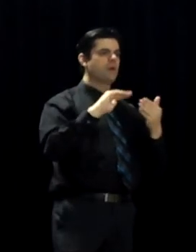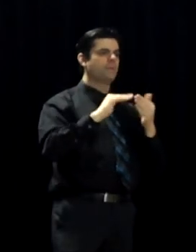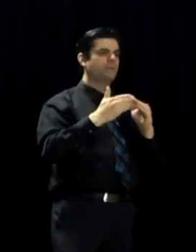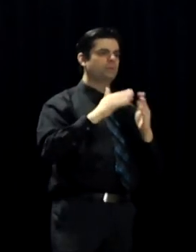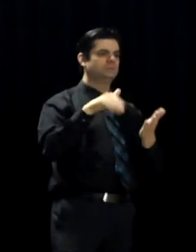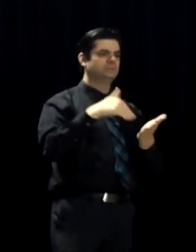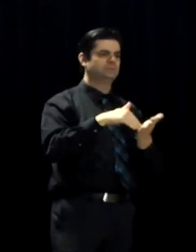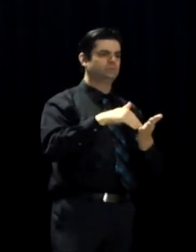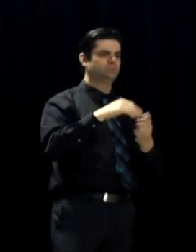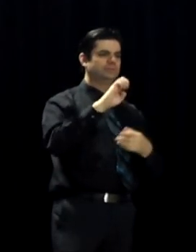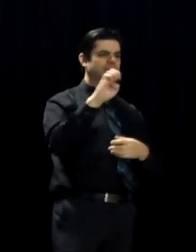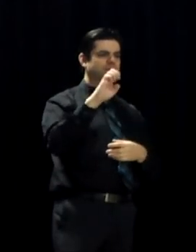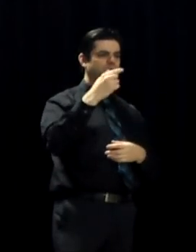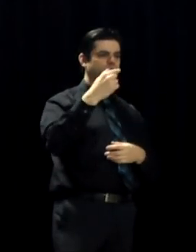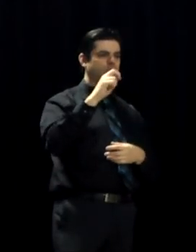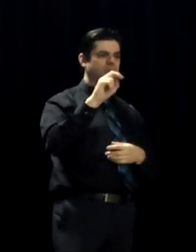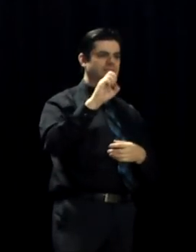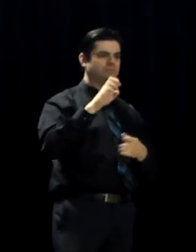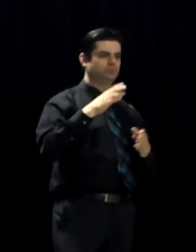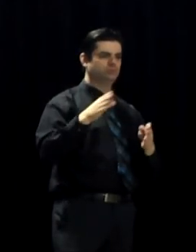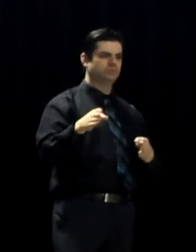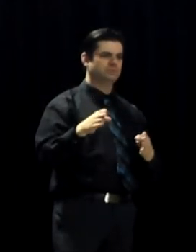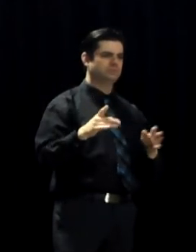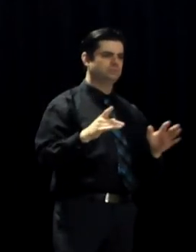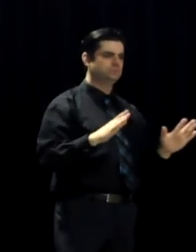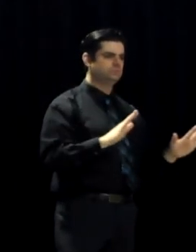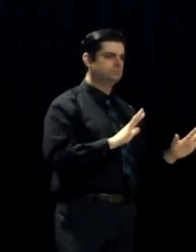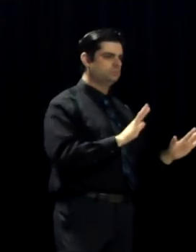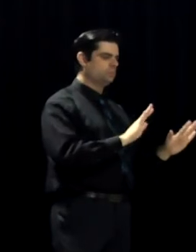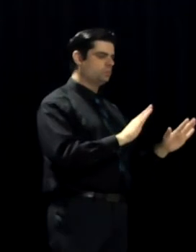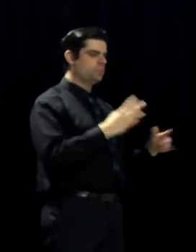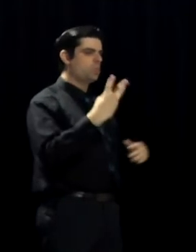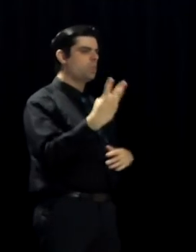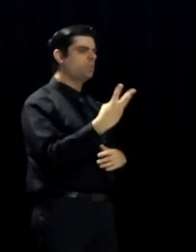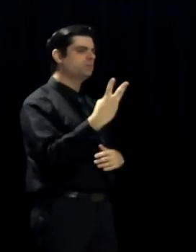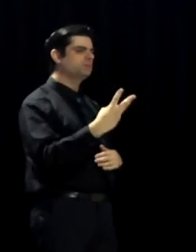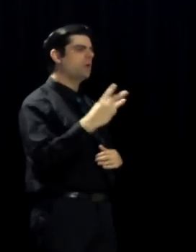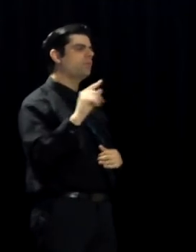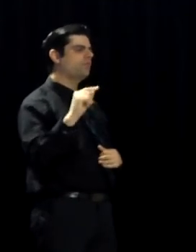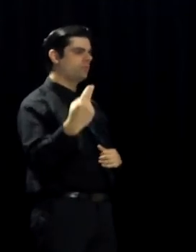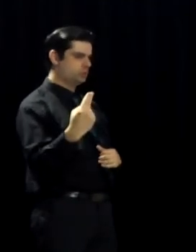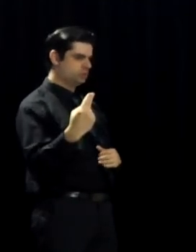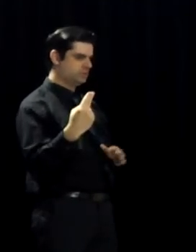think it's Wednesday and Thursday. Okay. Let me just confirm that.